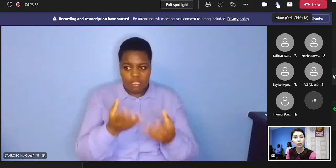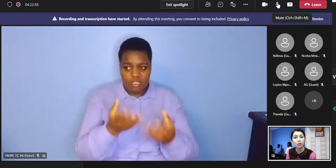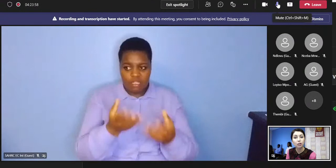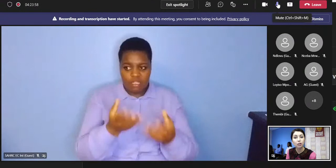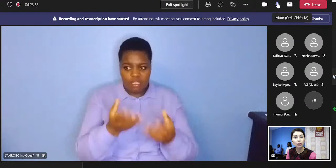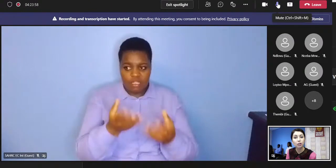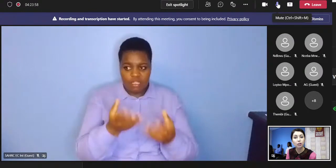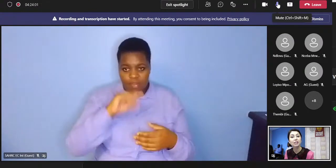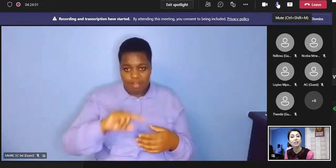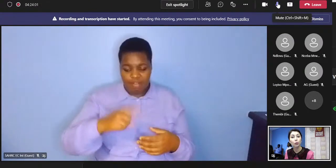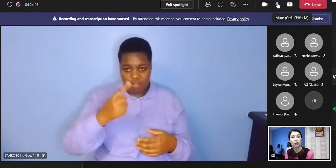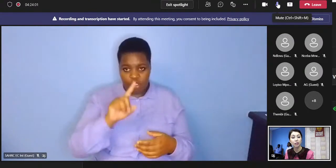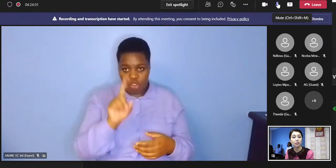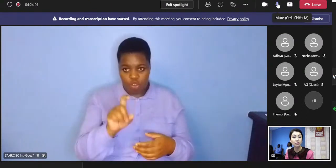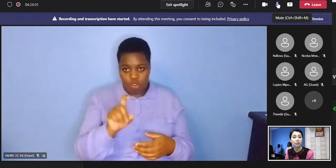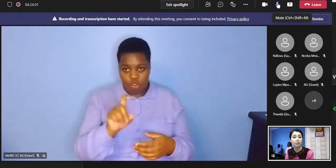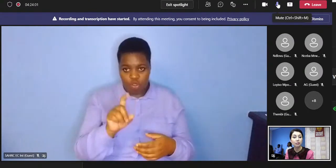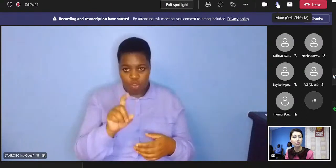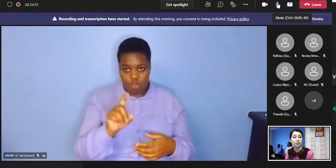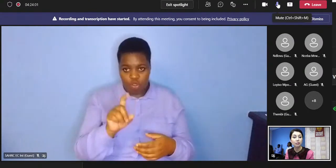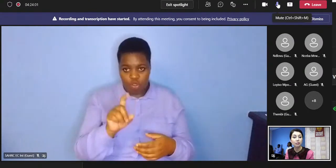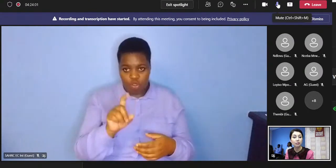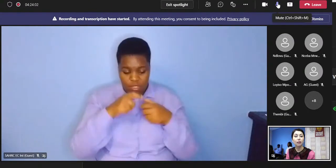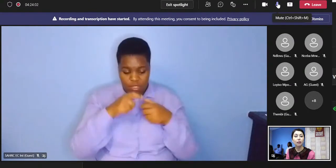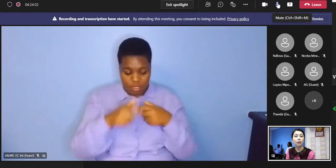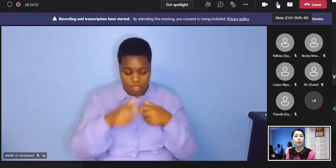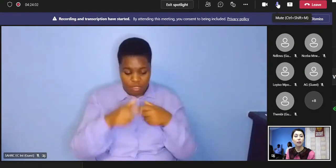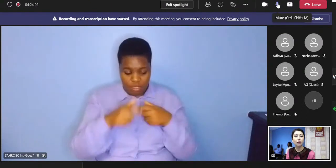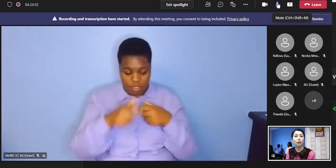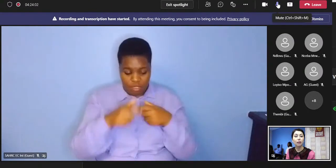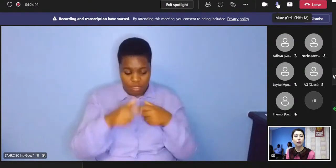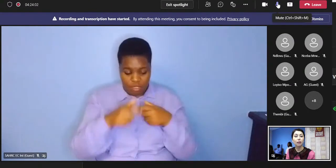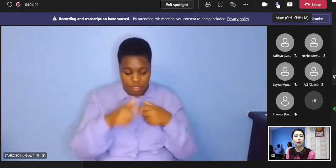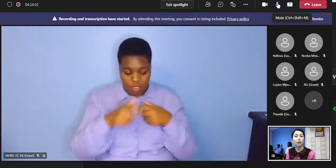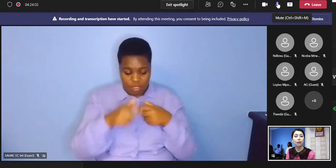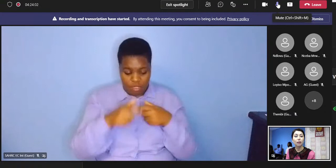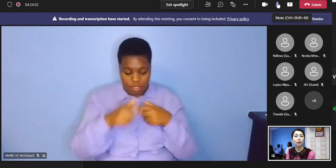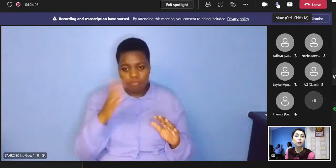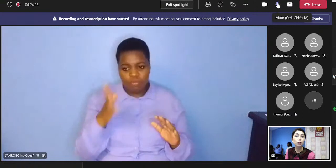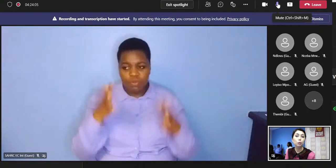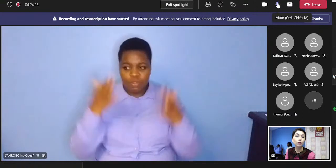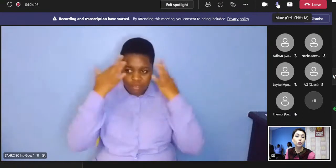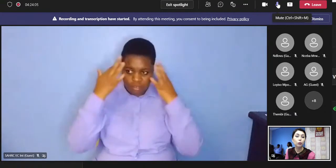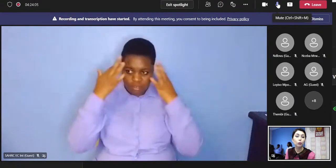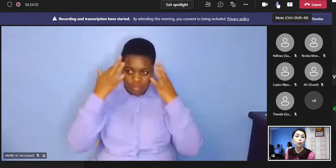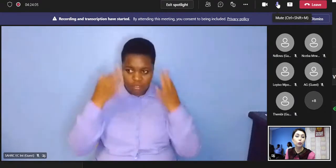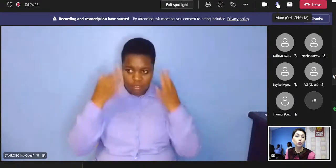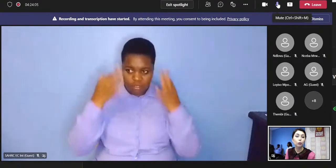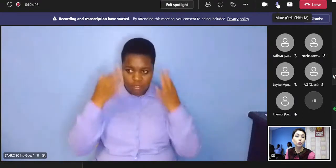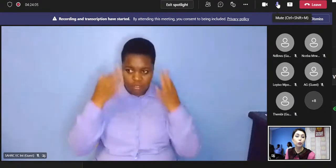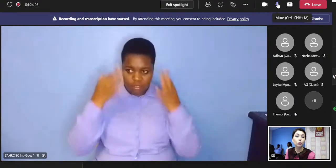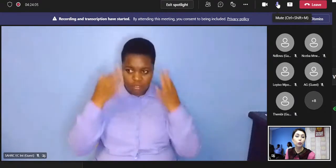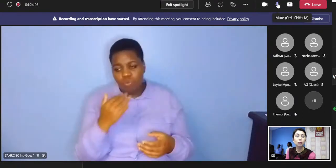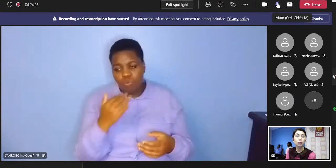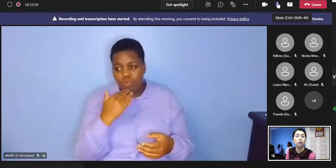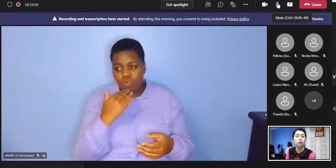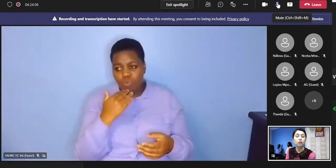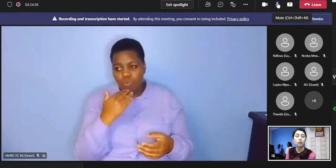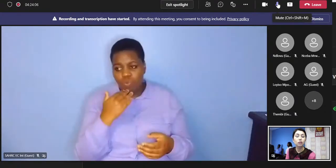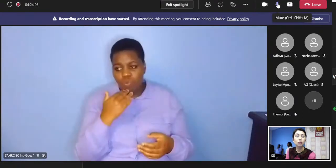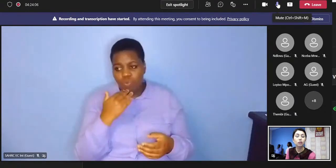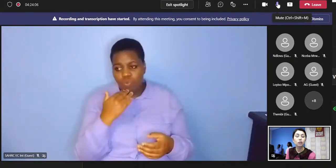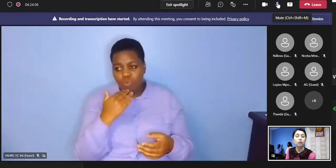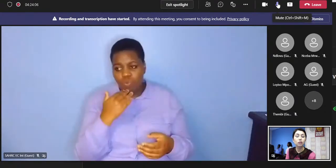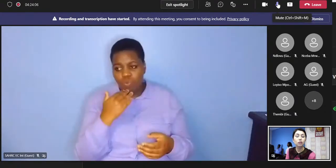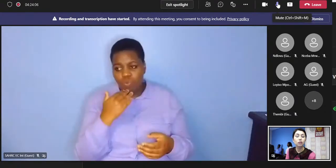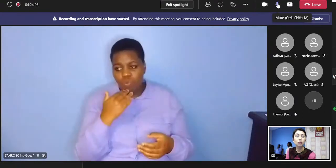the first round of comments and questions, and you will decide between the two of you who will be best suited to